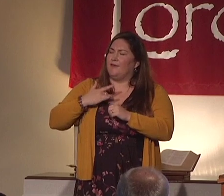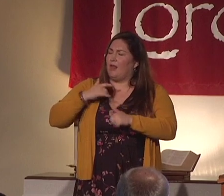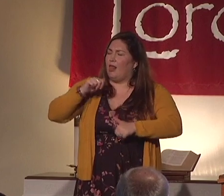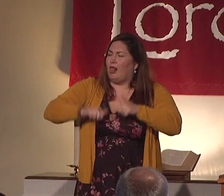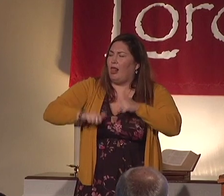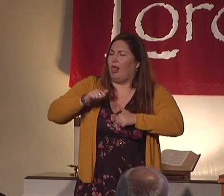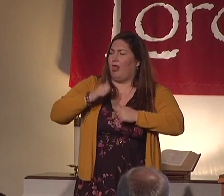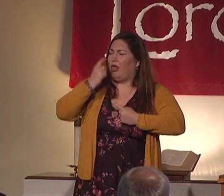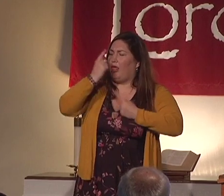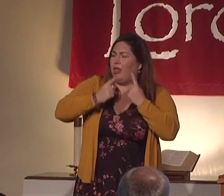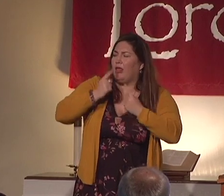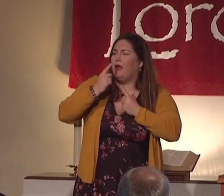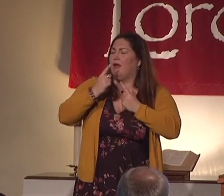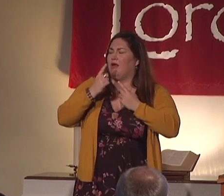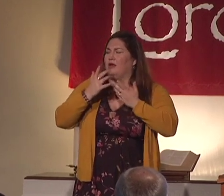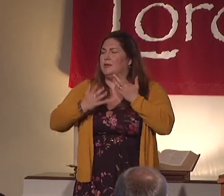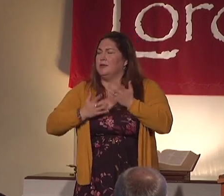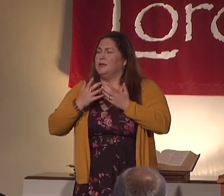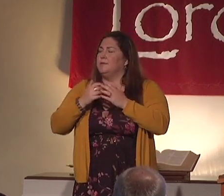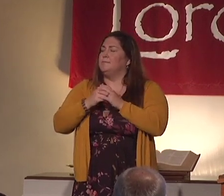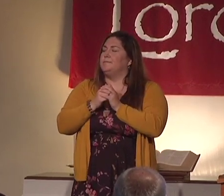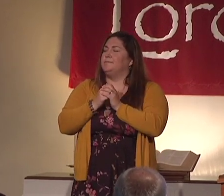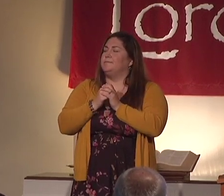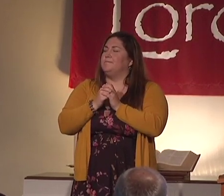hearts and minds if there are any doubts, any concerns.